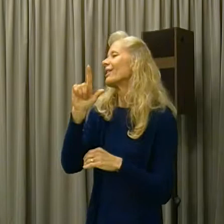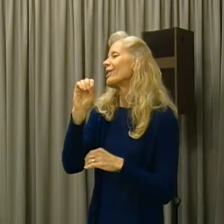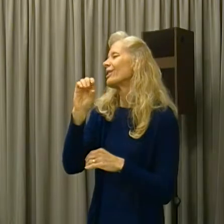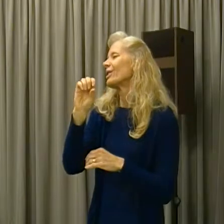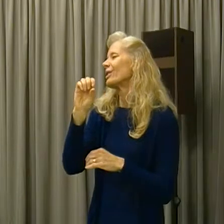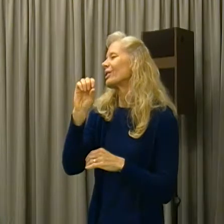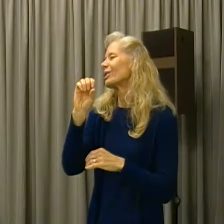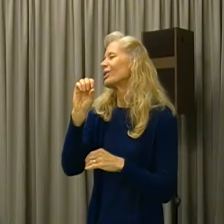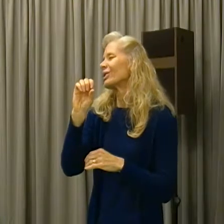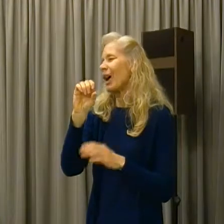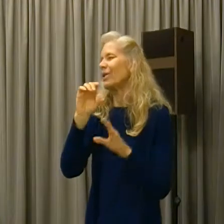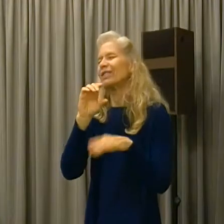Examining our thoughts.